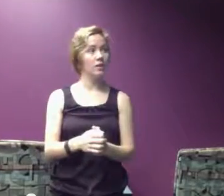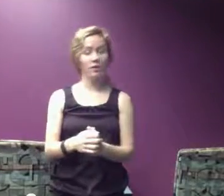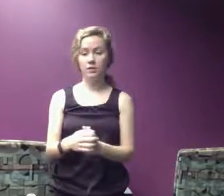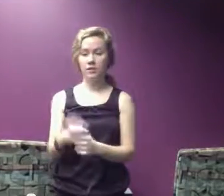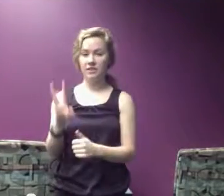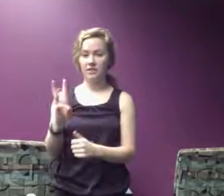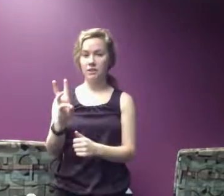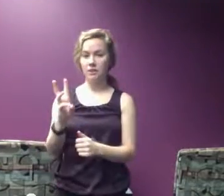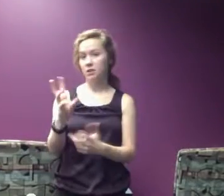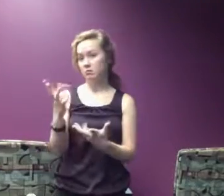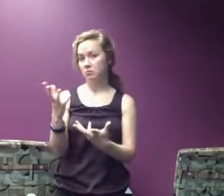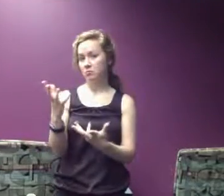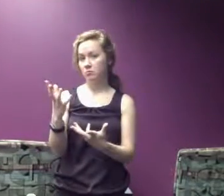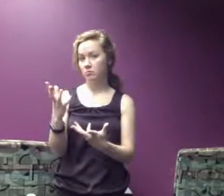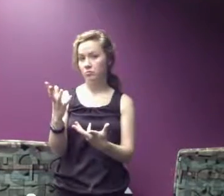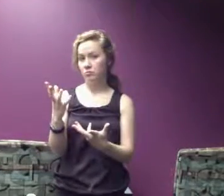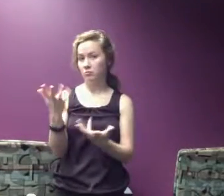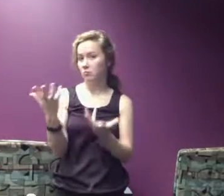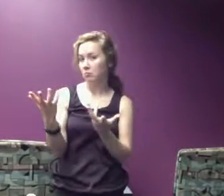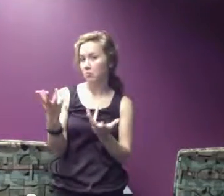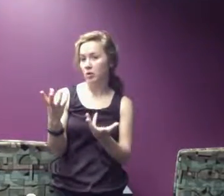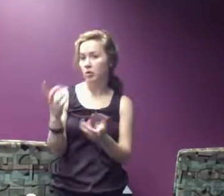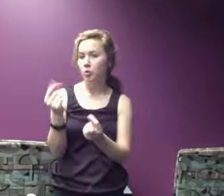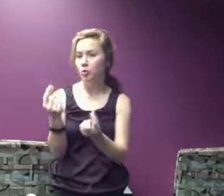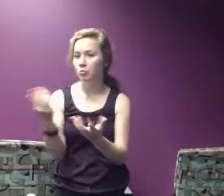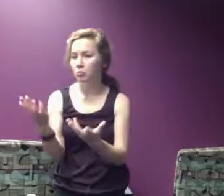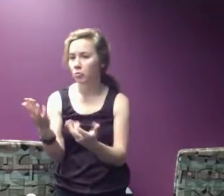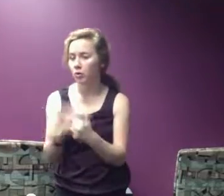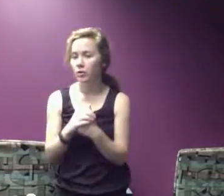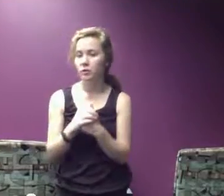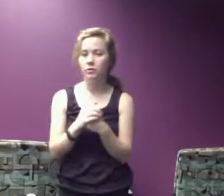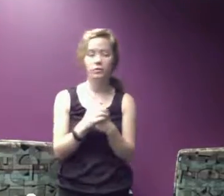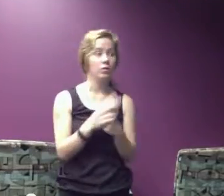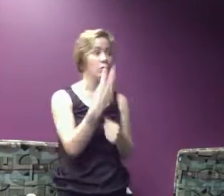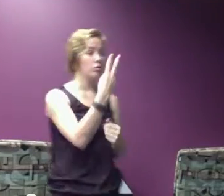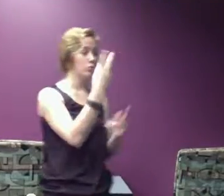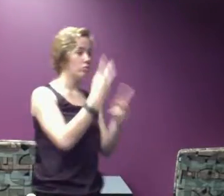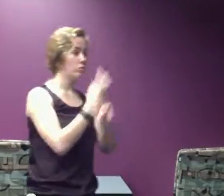2. 6. So what are you going to do with that?